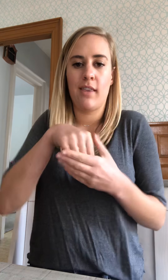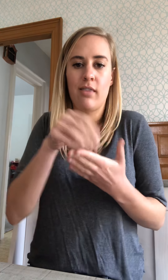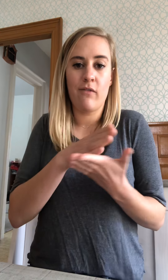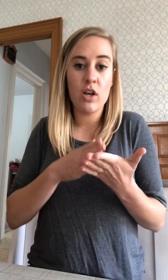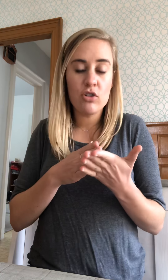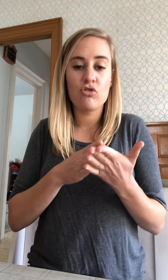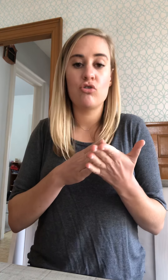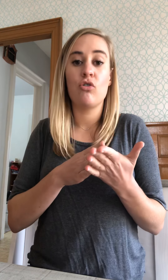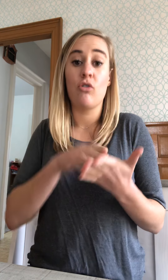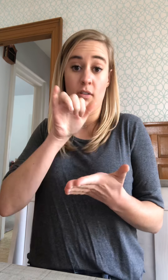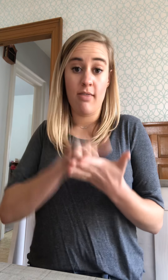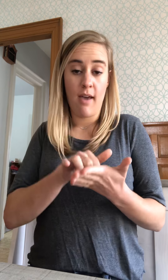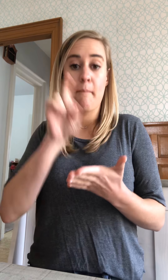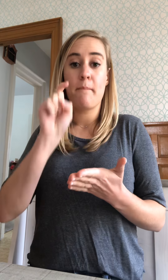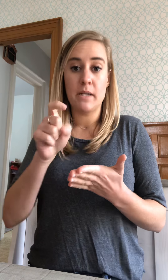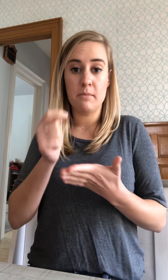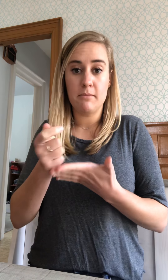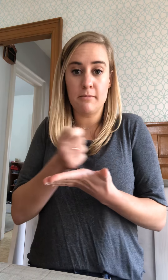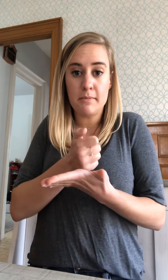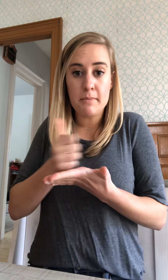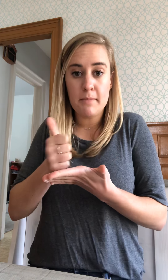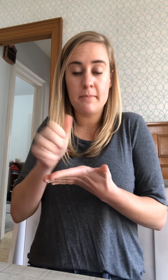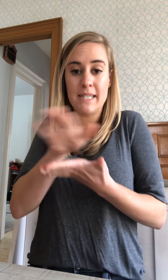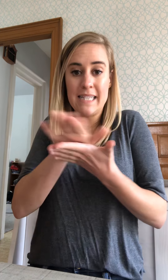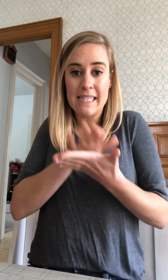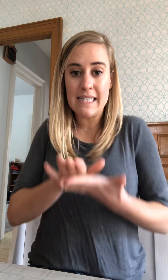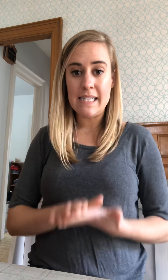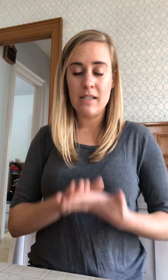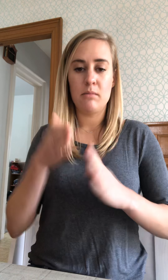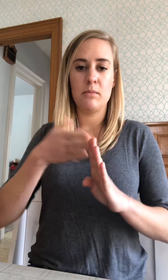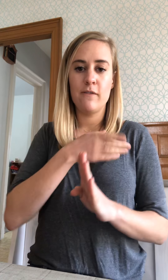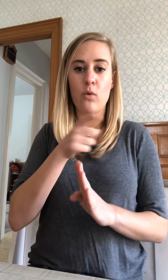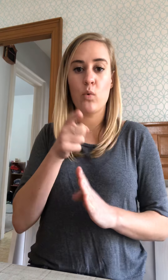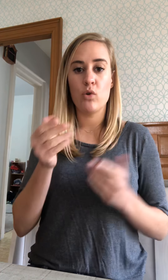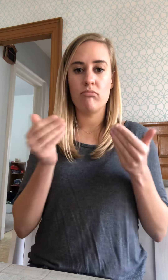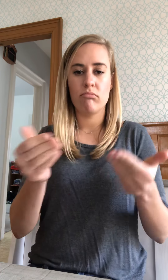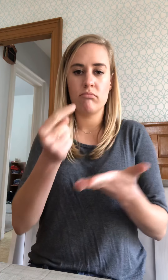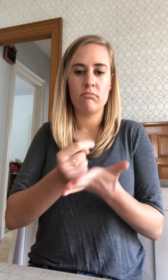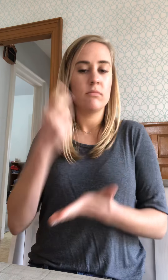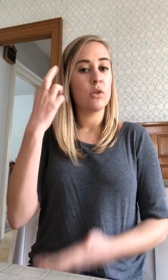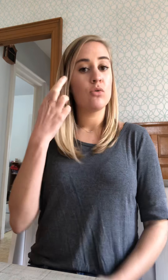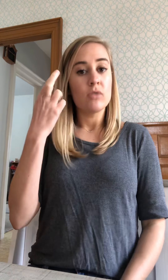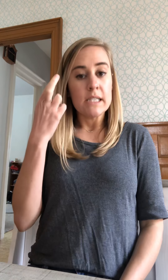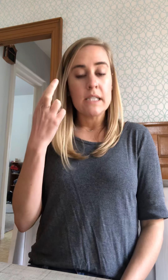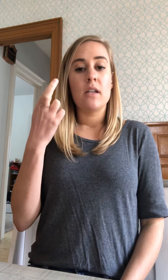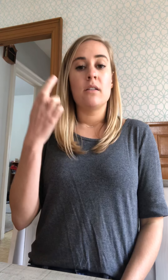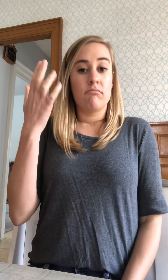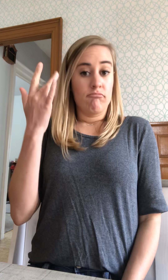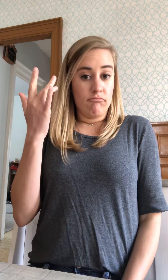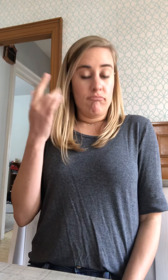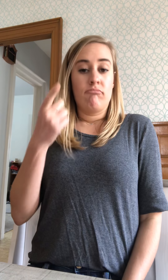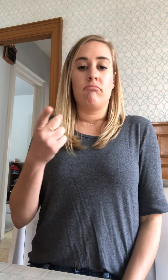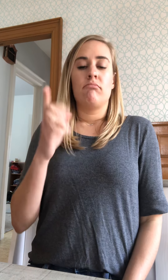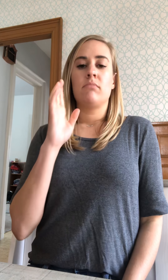must be removed before the fracture is treated. The reason for that is that they will serve as foreign bodies that will predispose